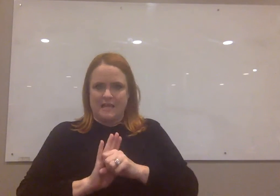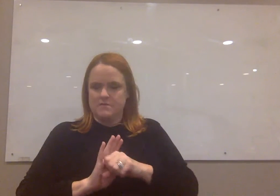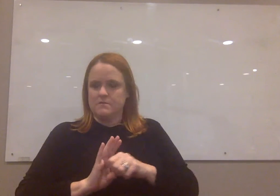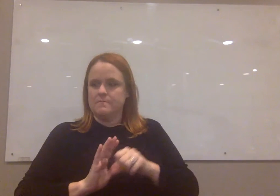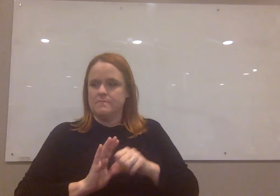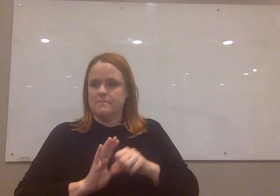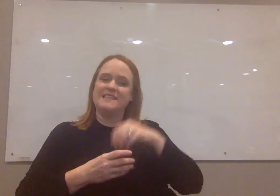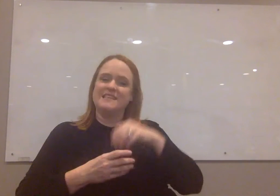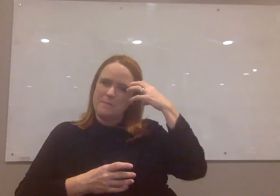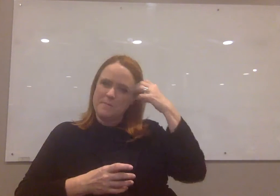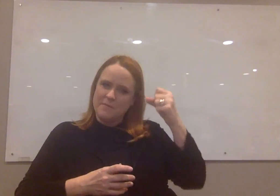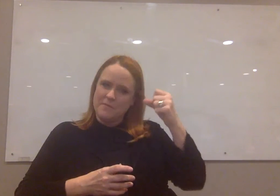store.